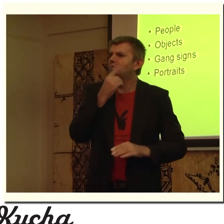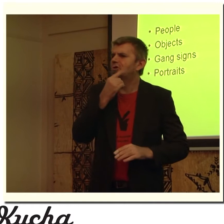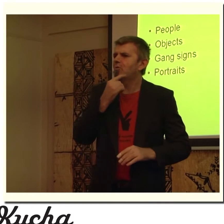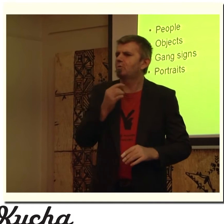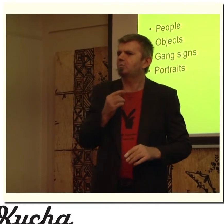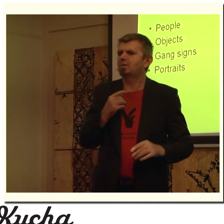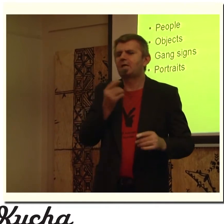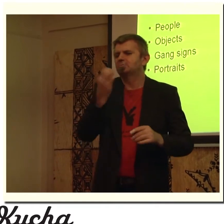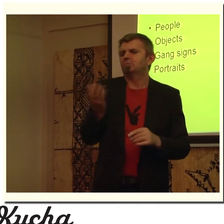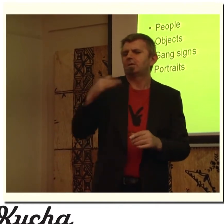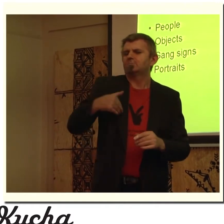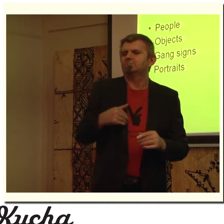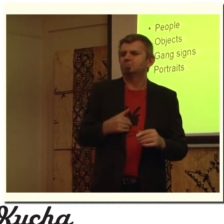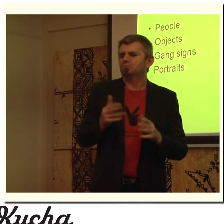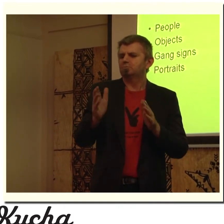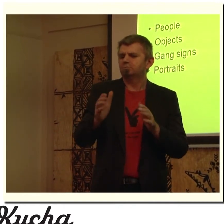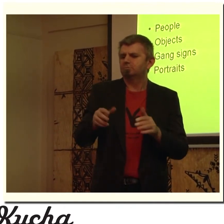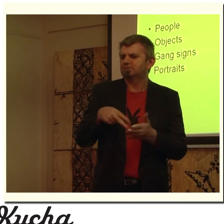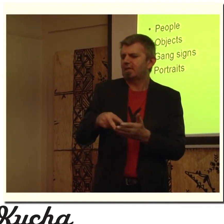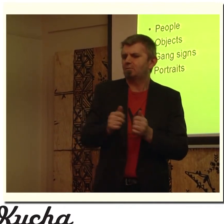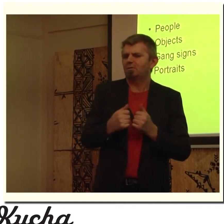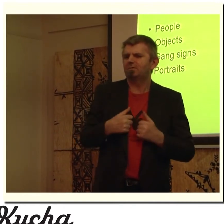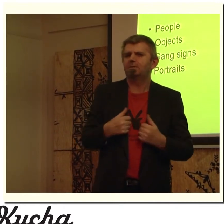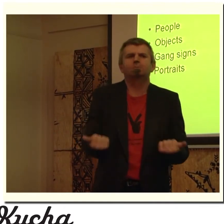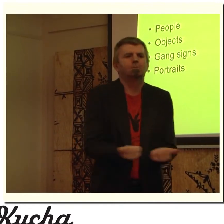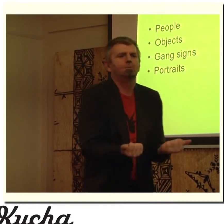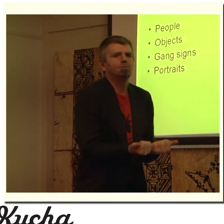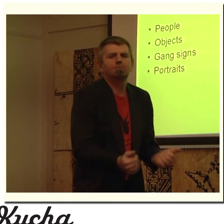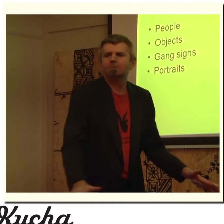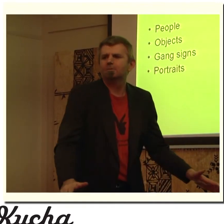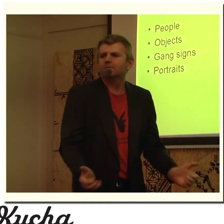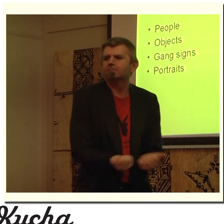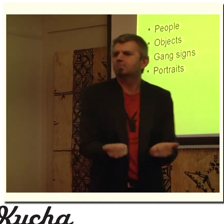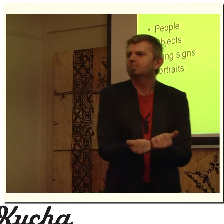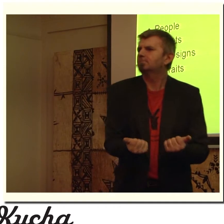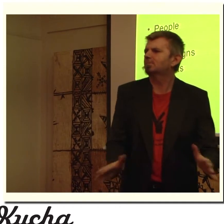can't imagine going out with his girlfriend and saying, come on, let's go and dancing.